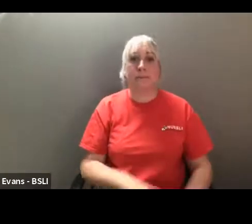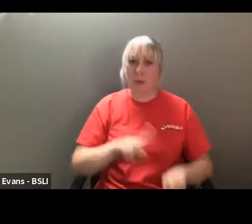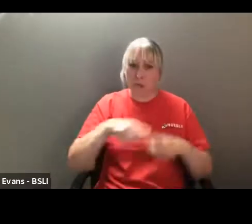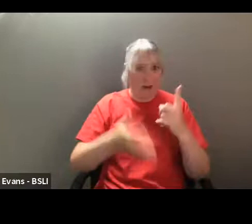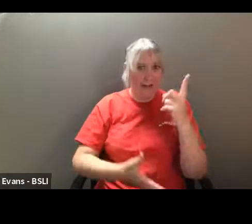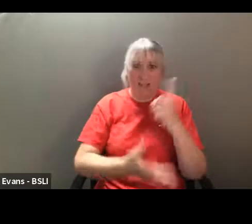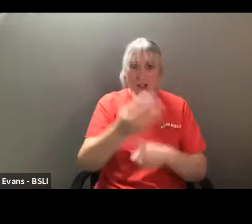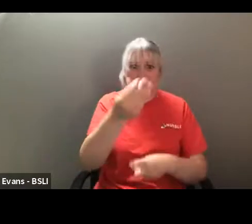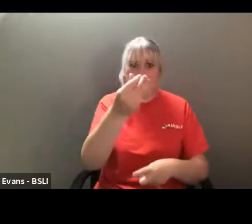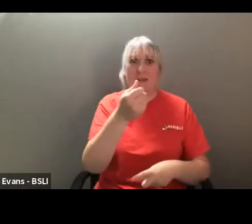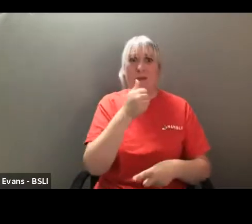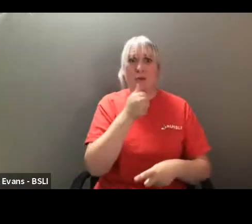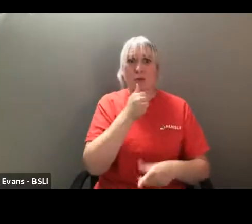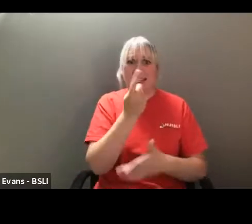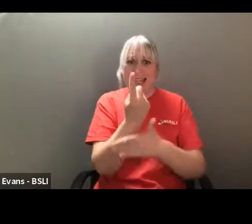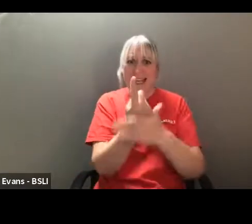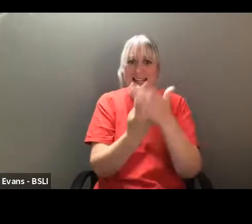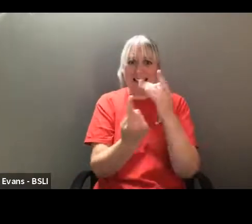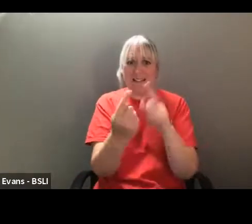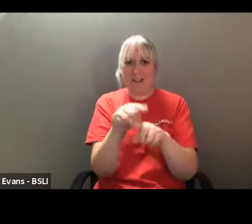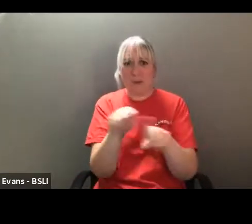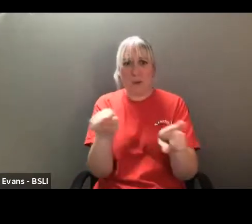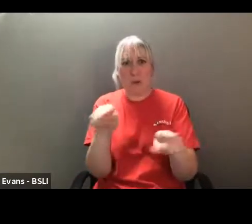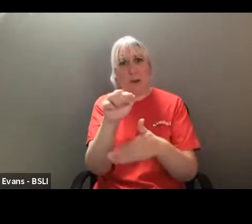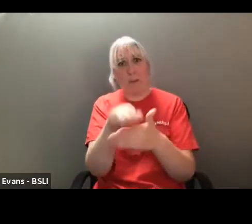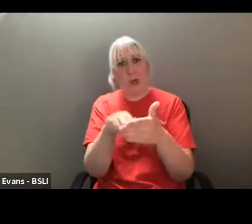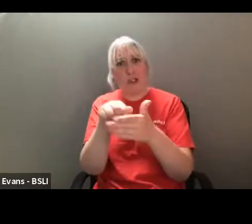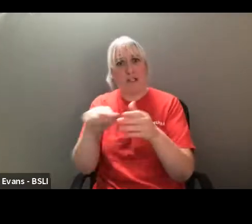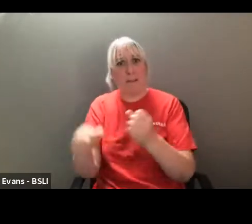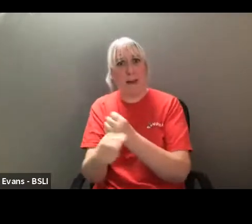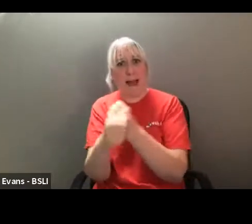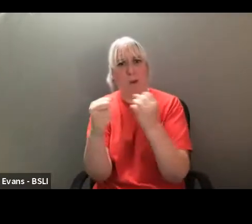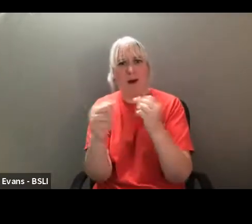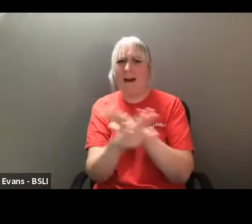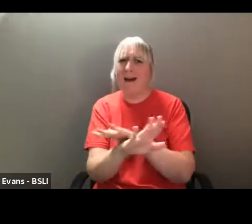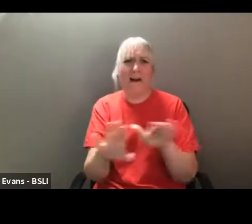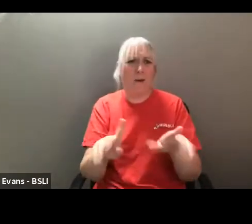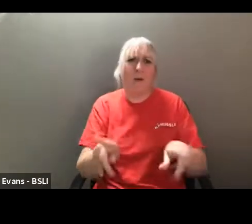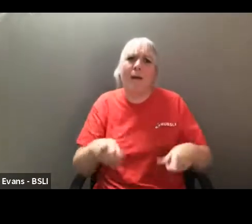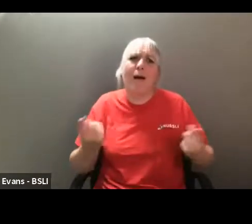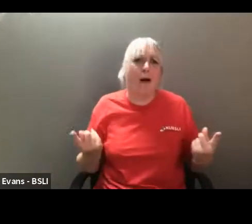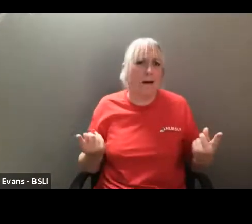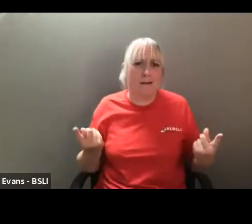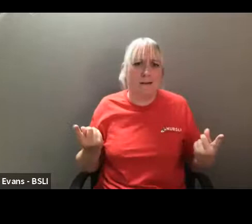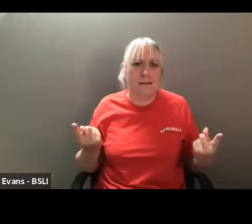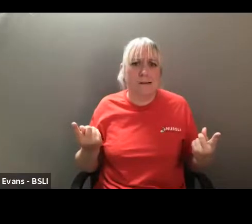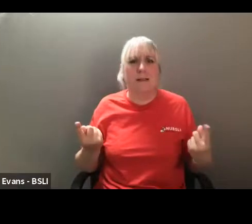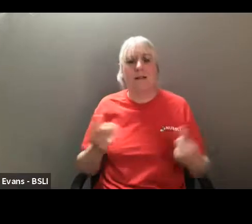by using individualistic purchasing power. We understand that. We get that.